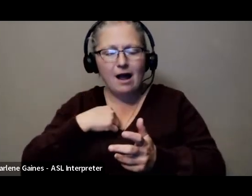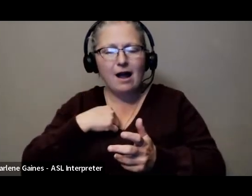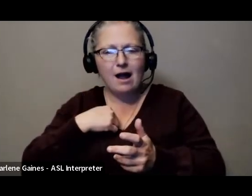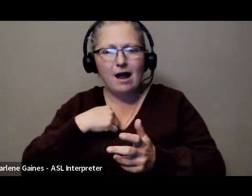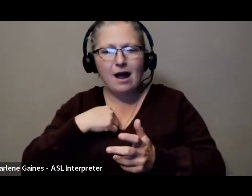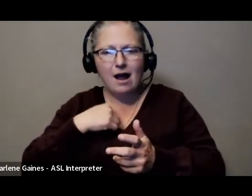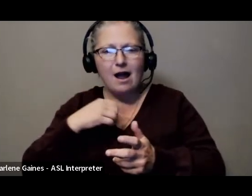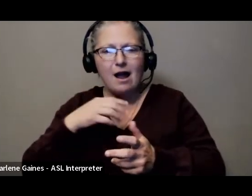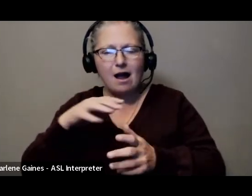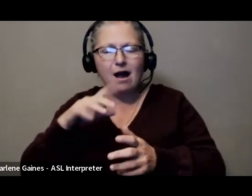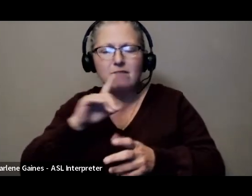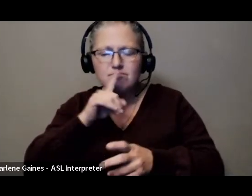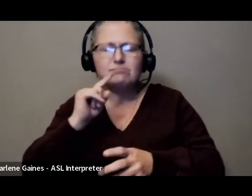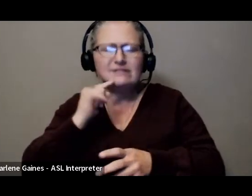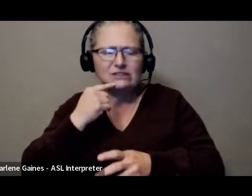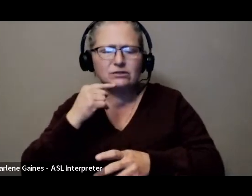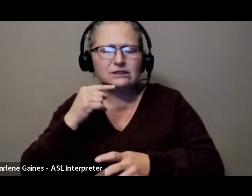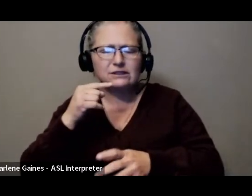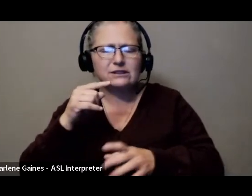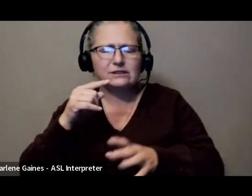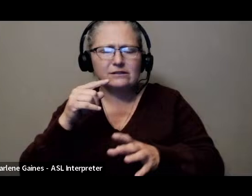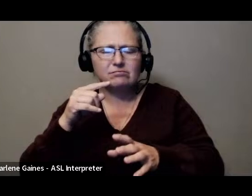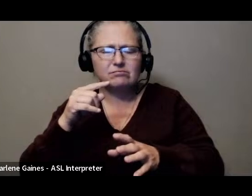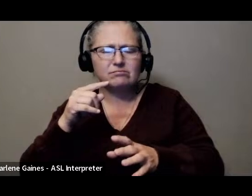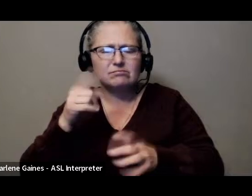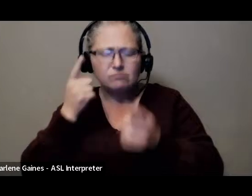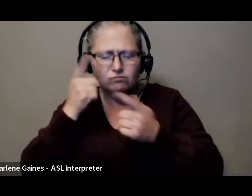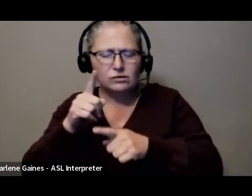take that very seriously. So thank you.